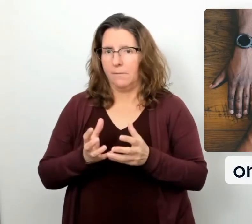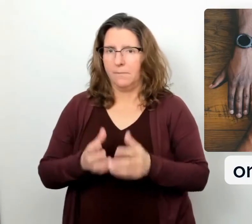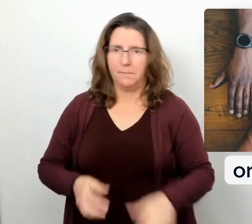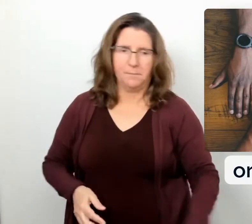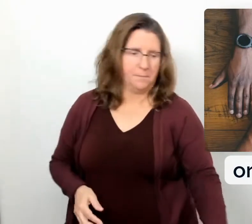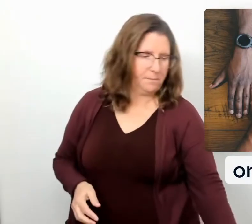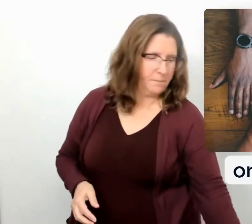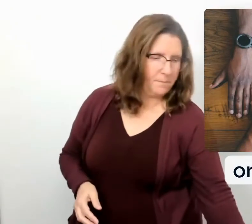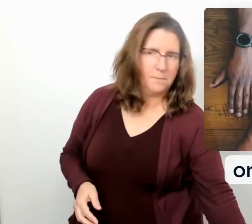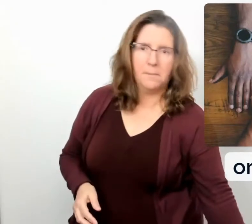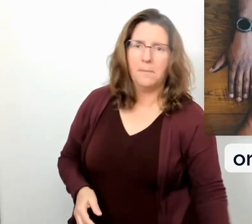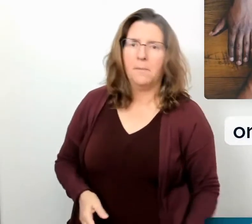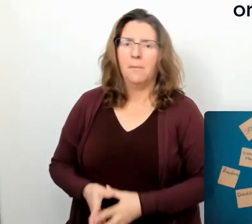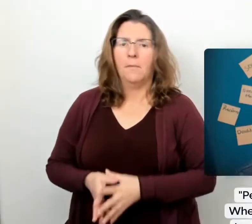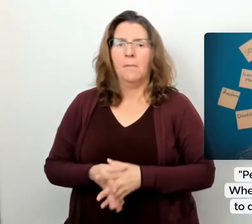be limited.